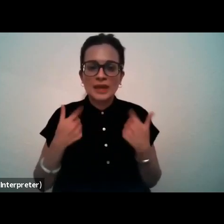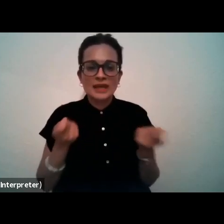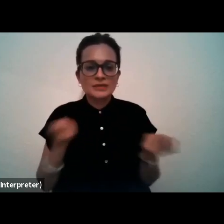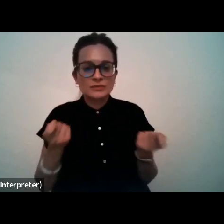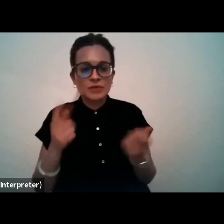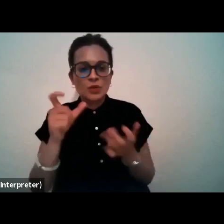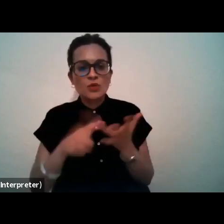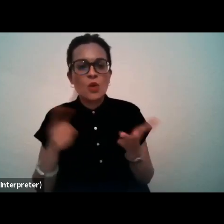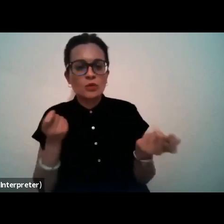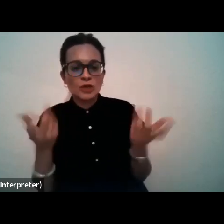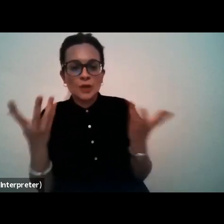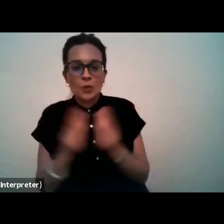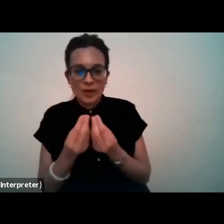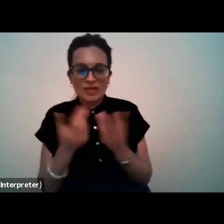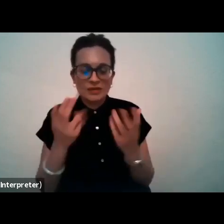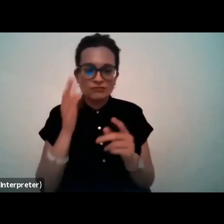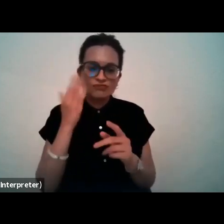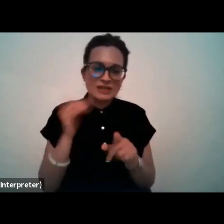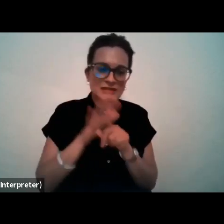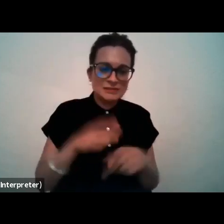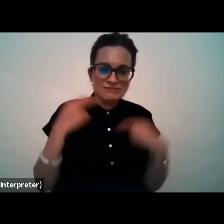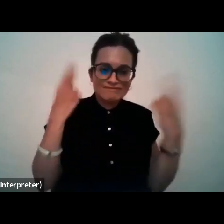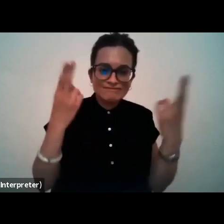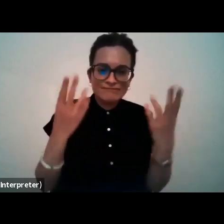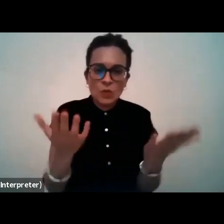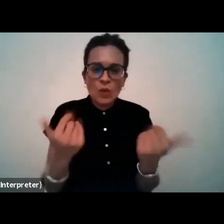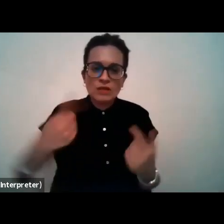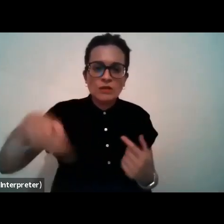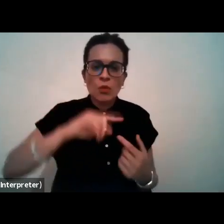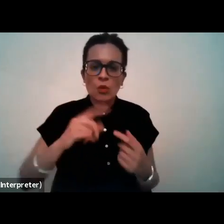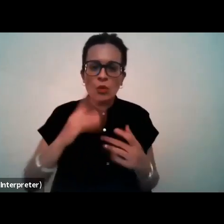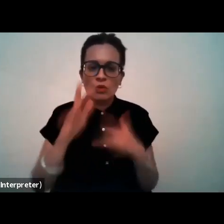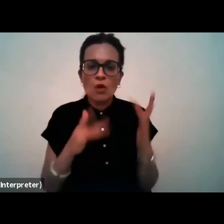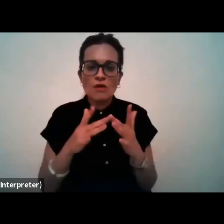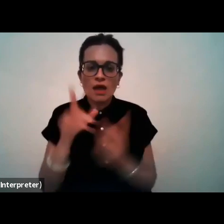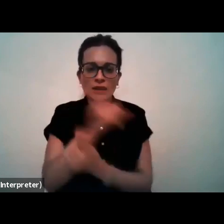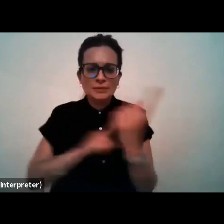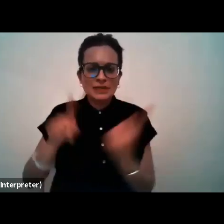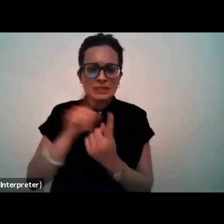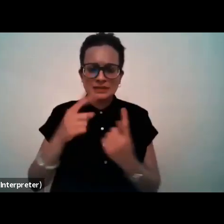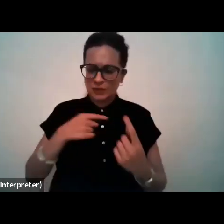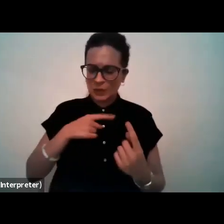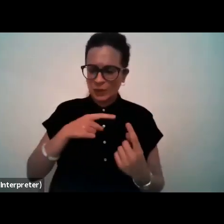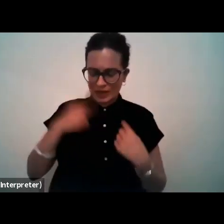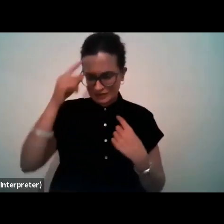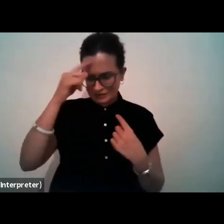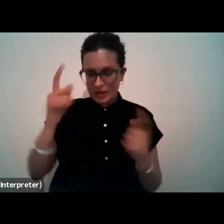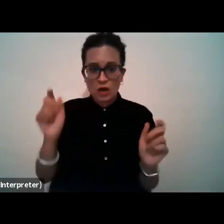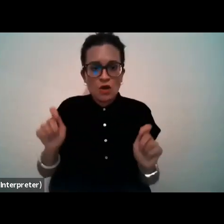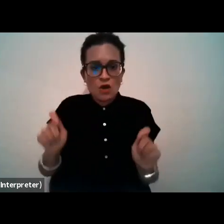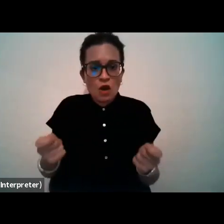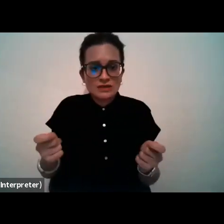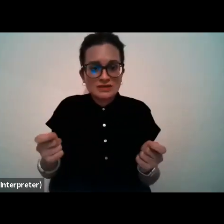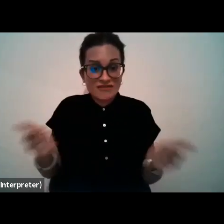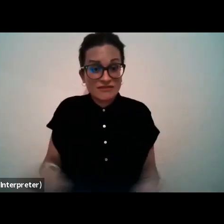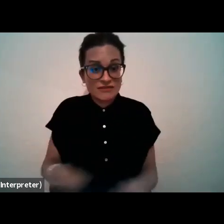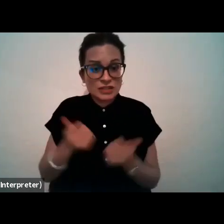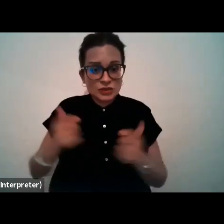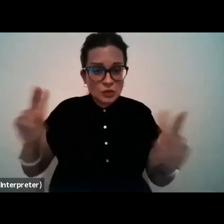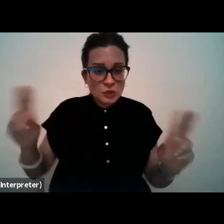I'd like to welcome you all to tonight's online meeting. What will be the impact of easing the lockdown on Black, Asian,